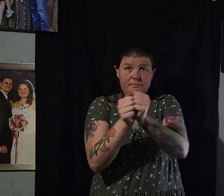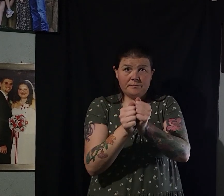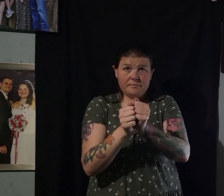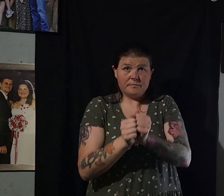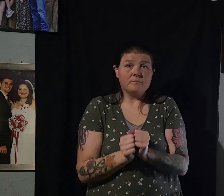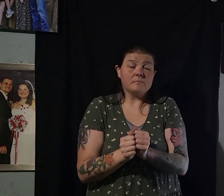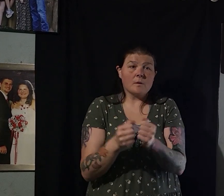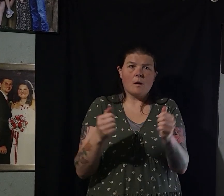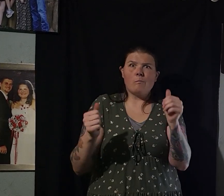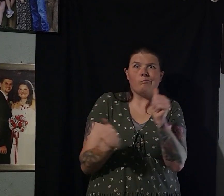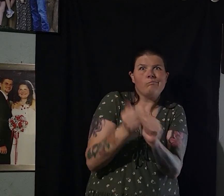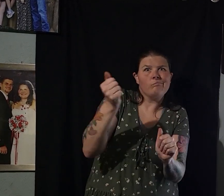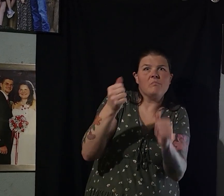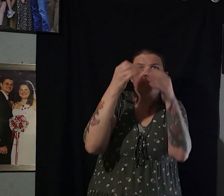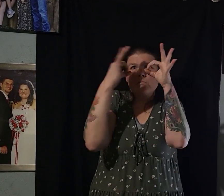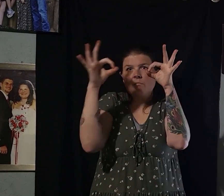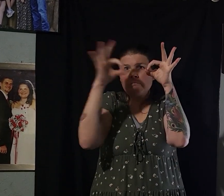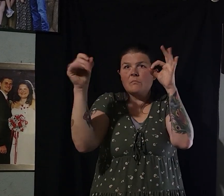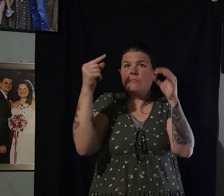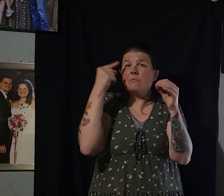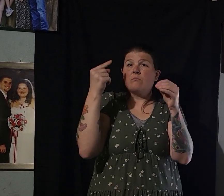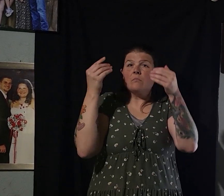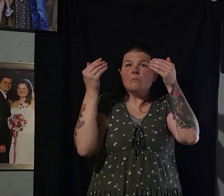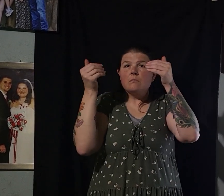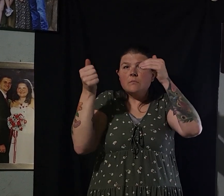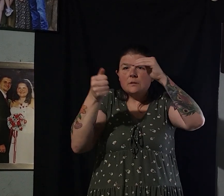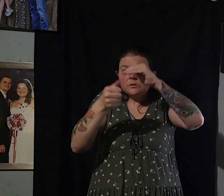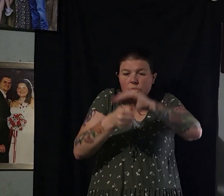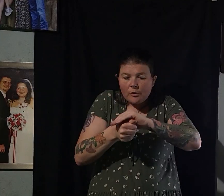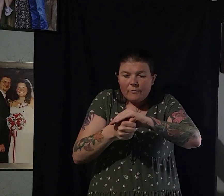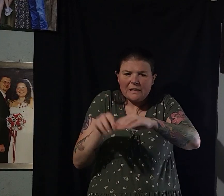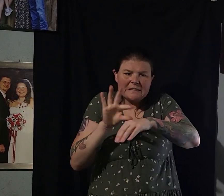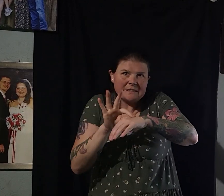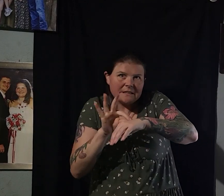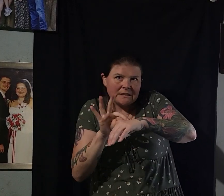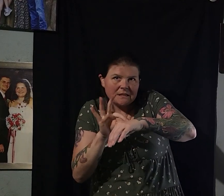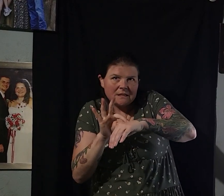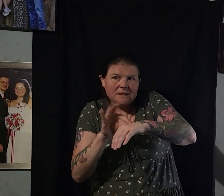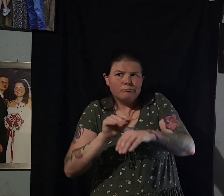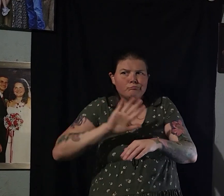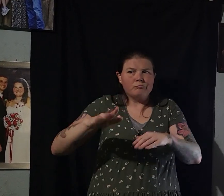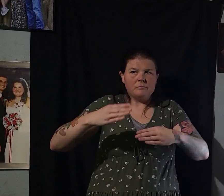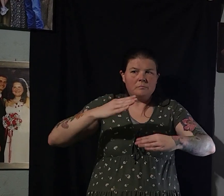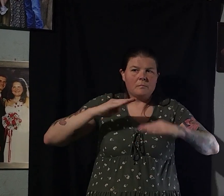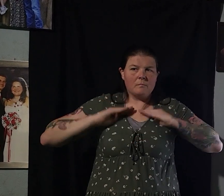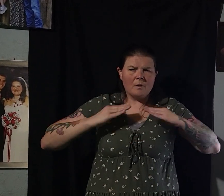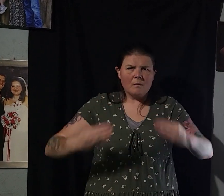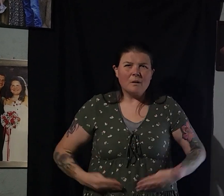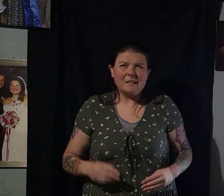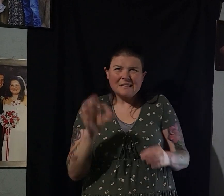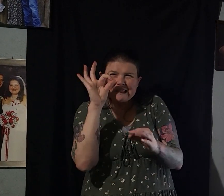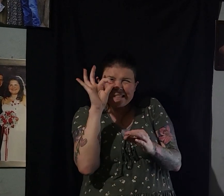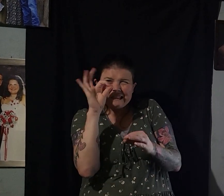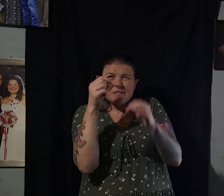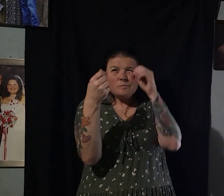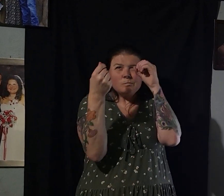Most of a chameleon's eye is covered in skin, like the rest of its body. There's a tiny peephole in the middle